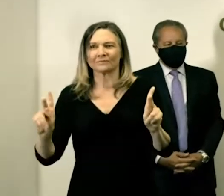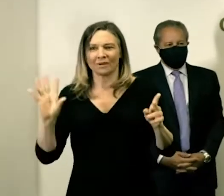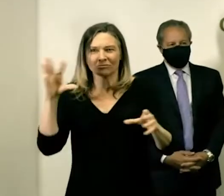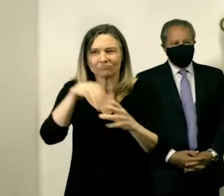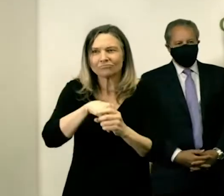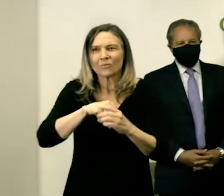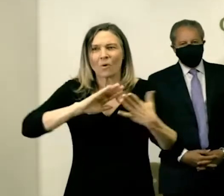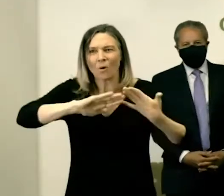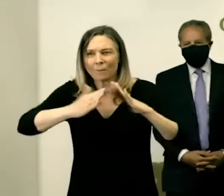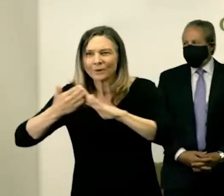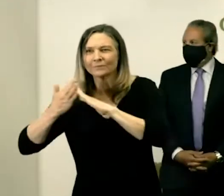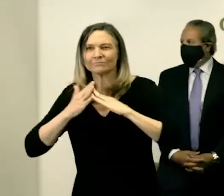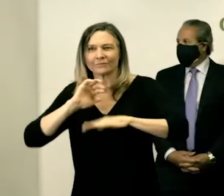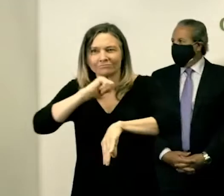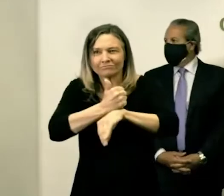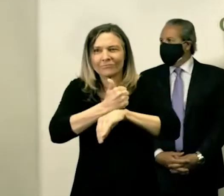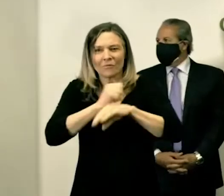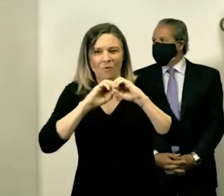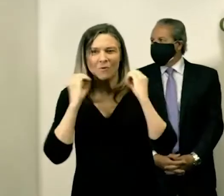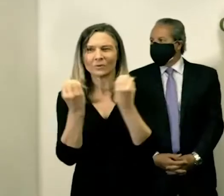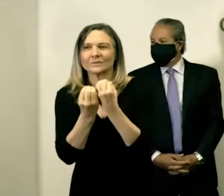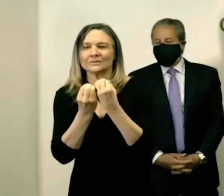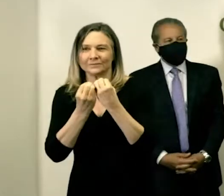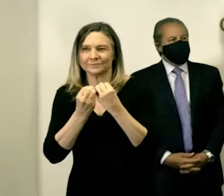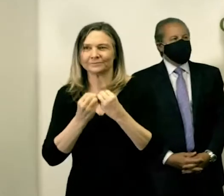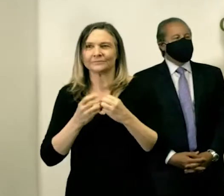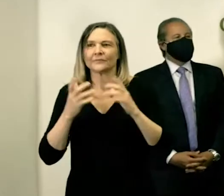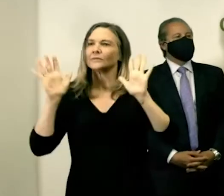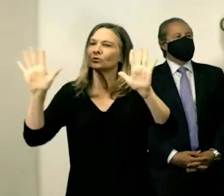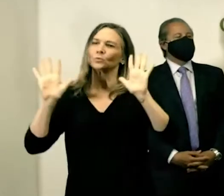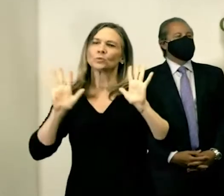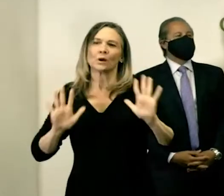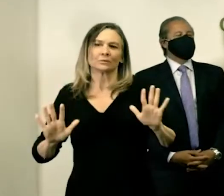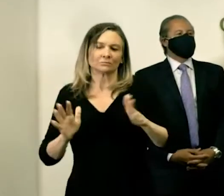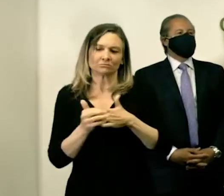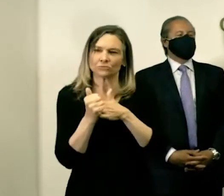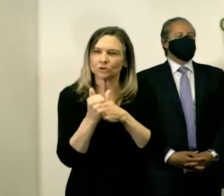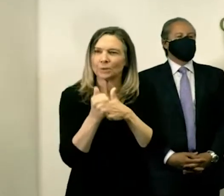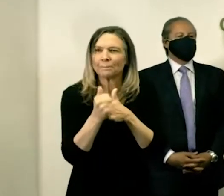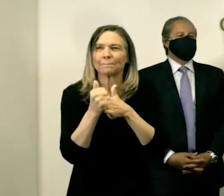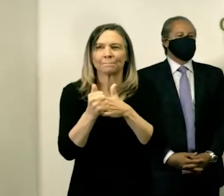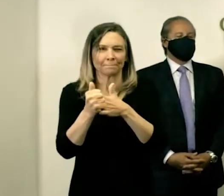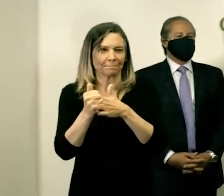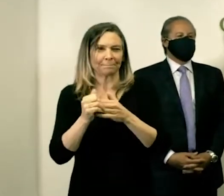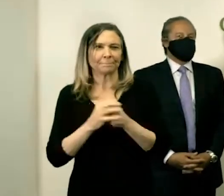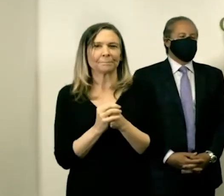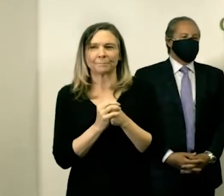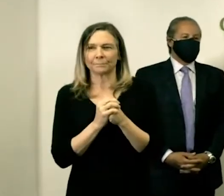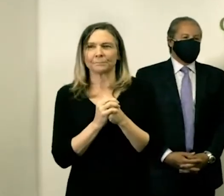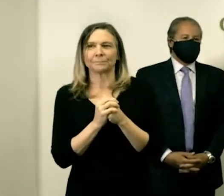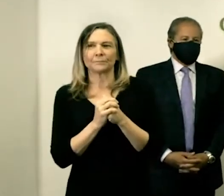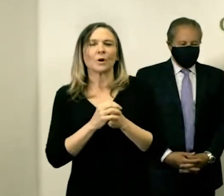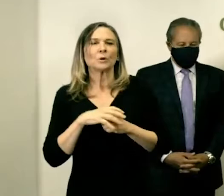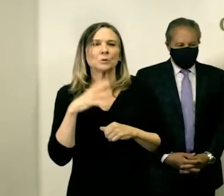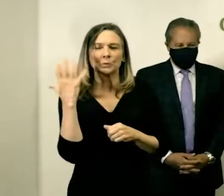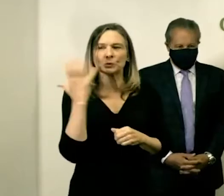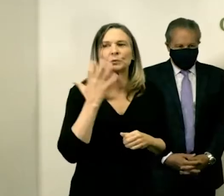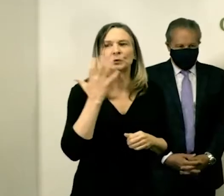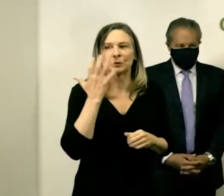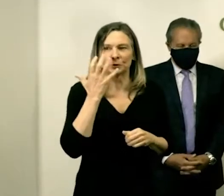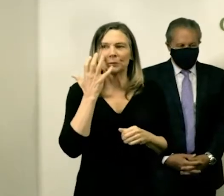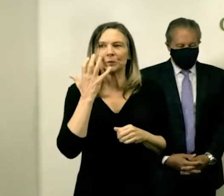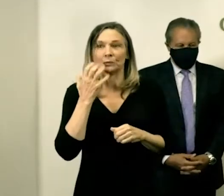community-based organizations, but incredible leadership that is demonstrable in an organization that truly